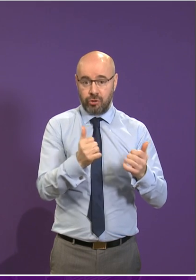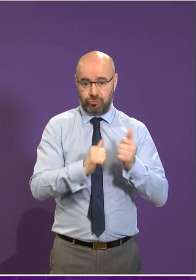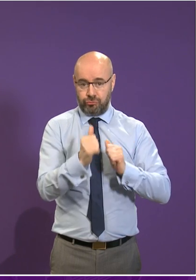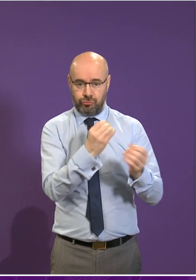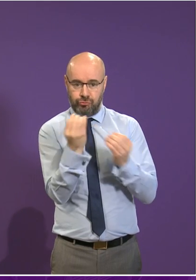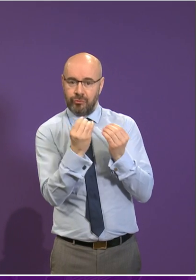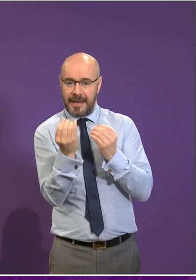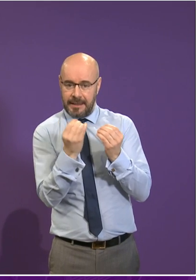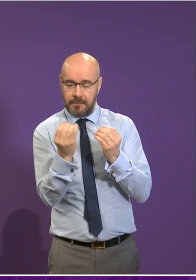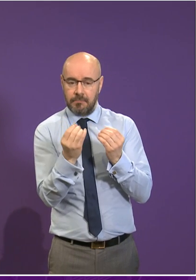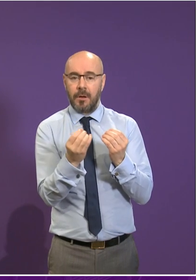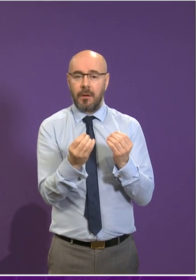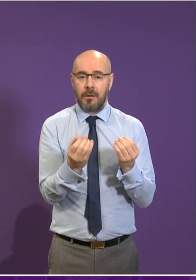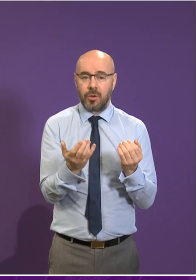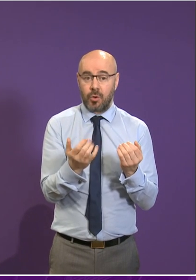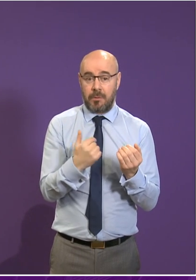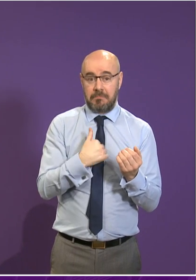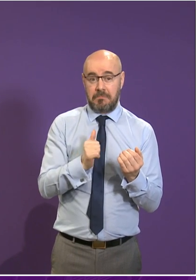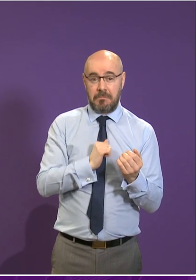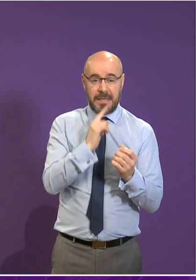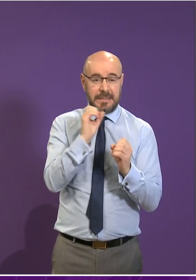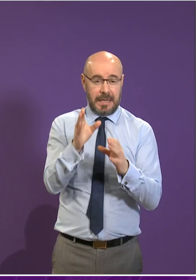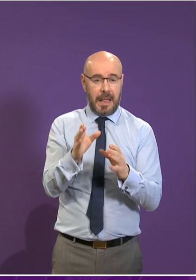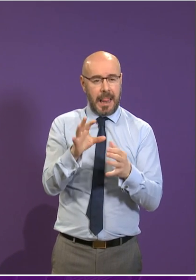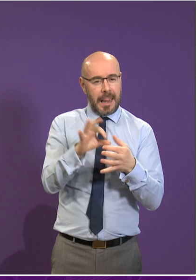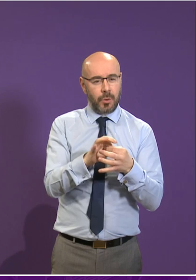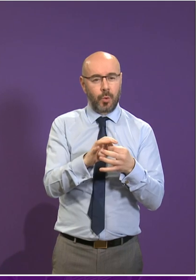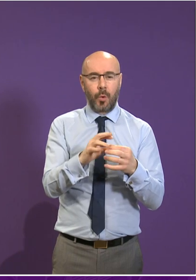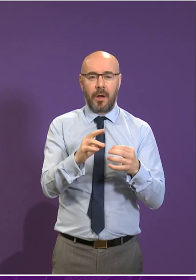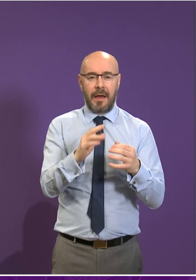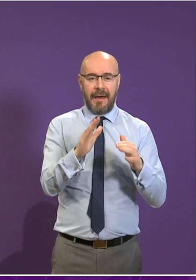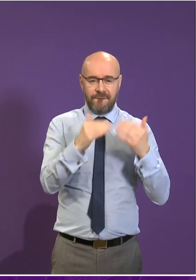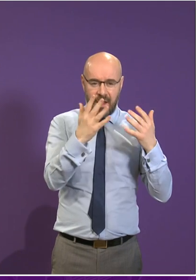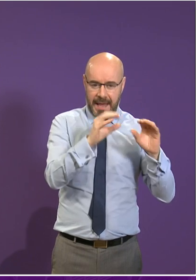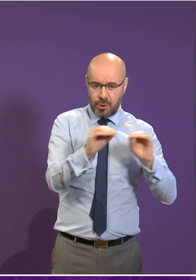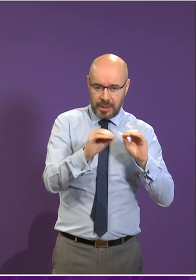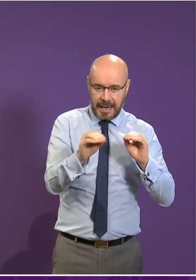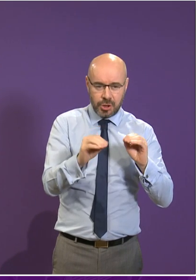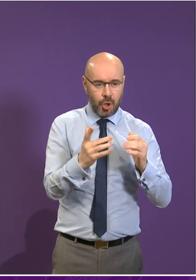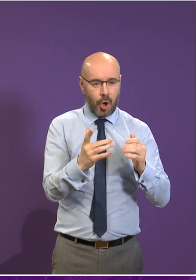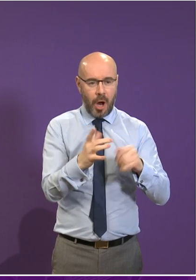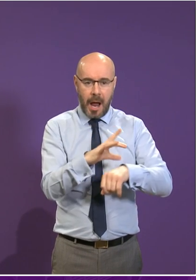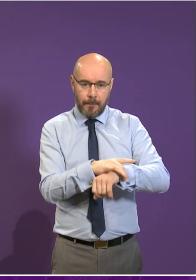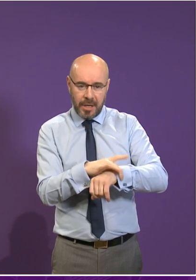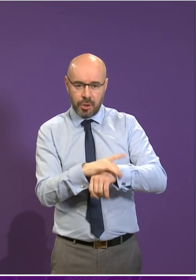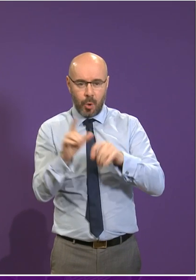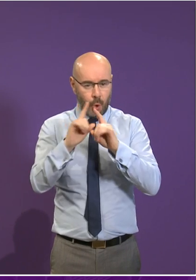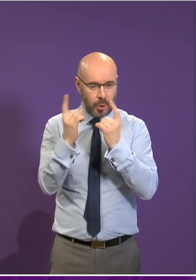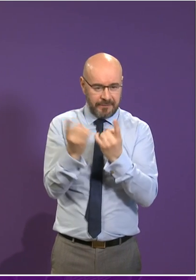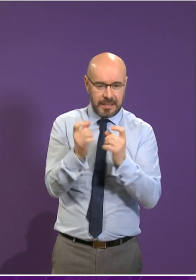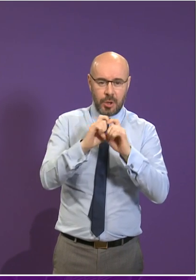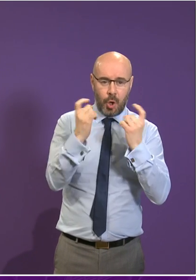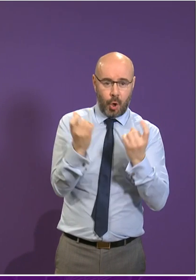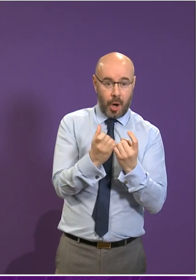to say, you know, applies to FE, HE, you know, modern apprenticeship programmes, in that all the evidence